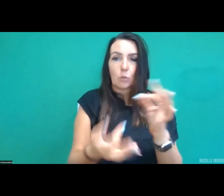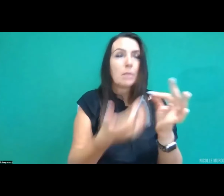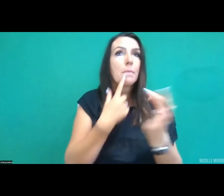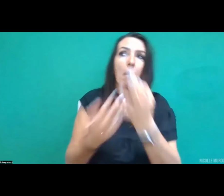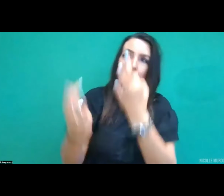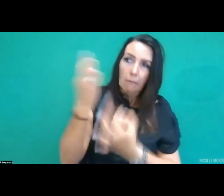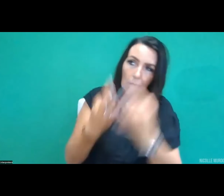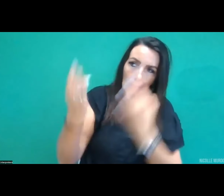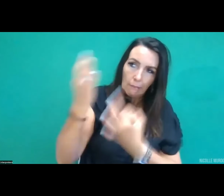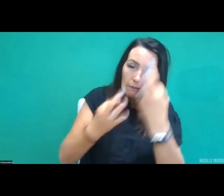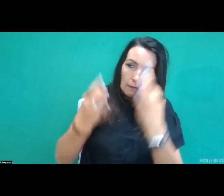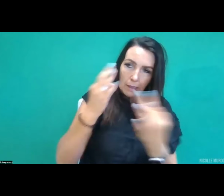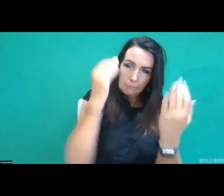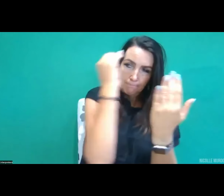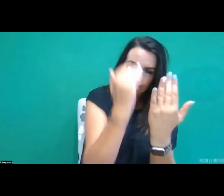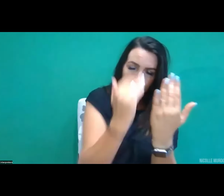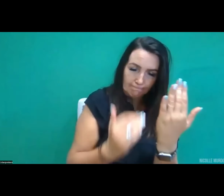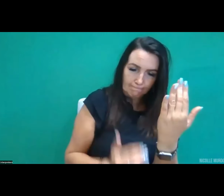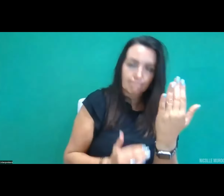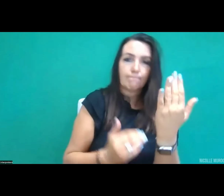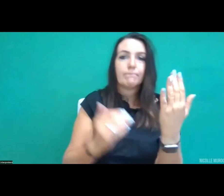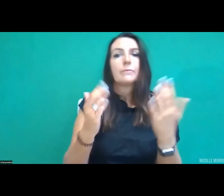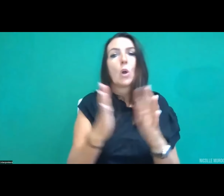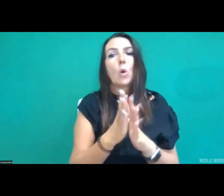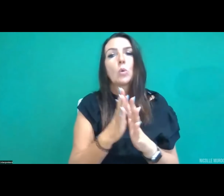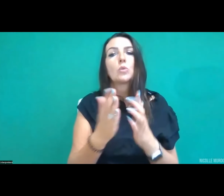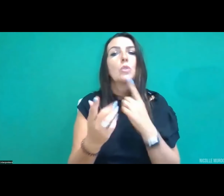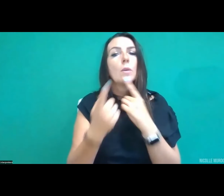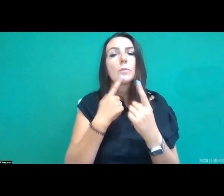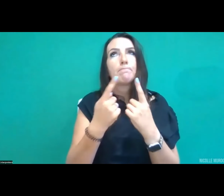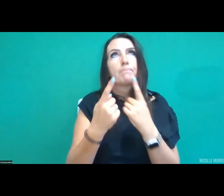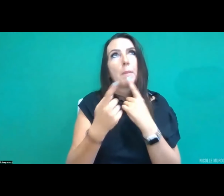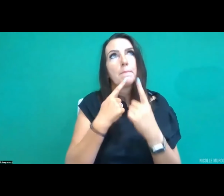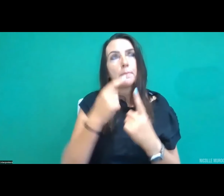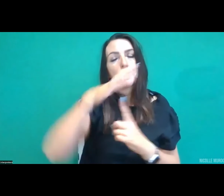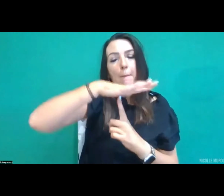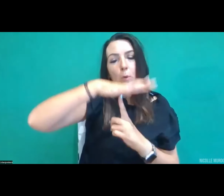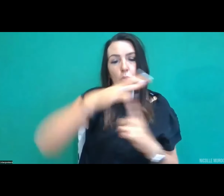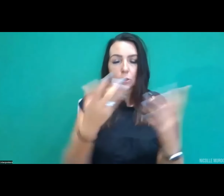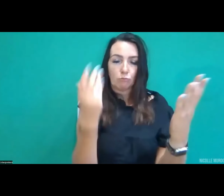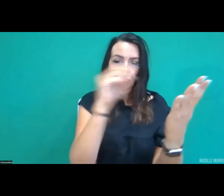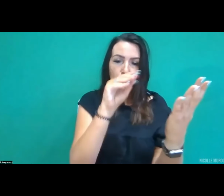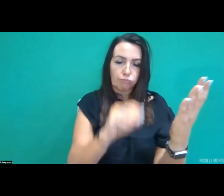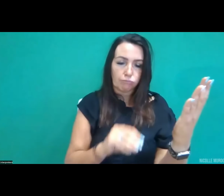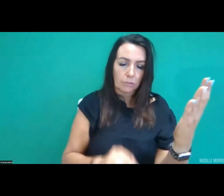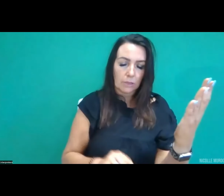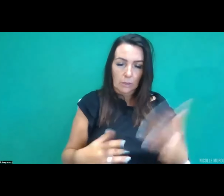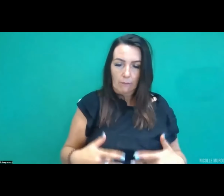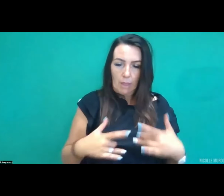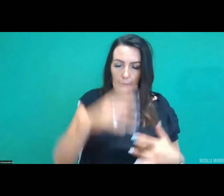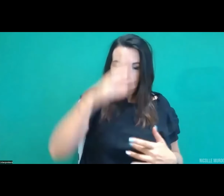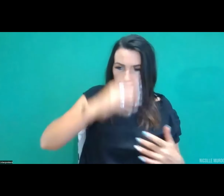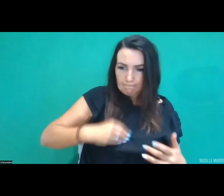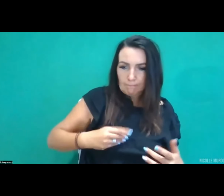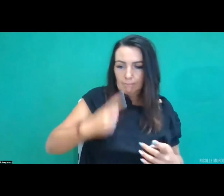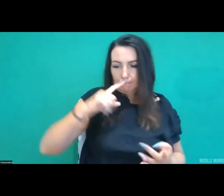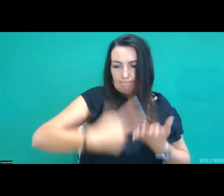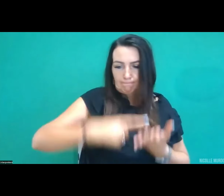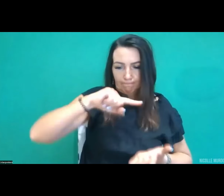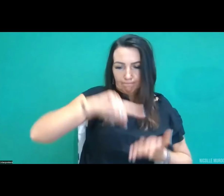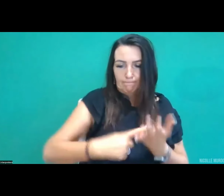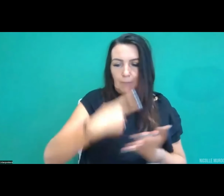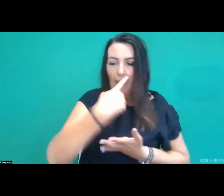community, and also key bits of health information that we think are necessary for people to feel informed and be able to make informed decisions about their sex